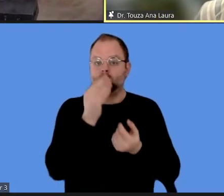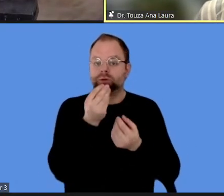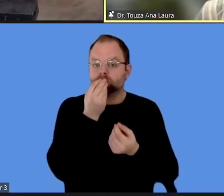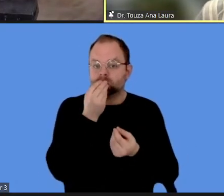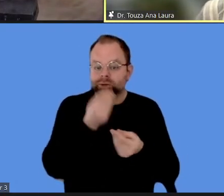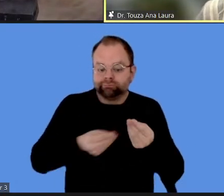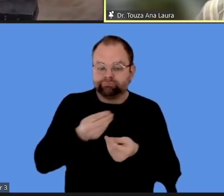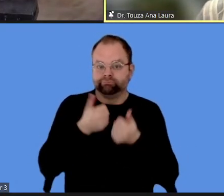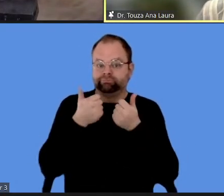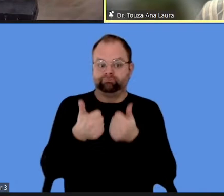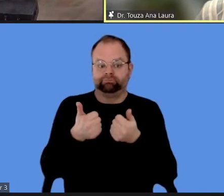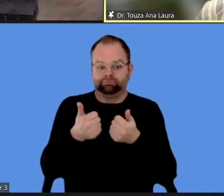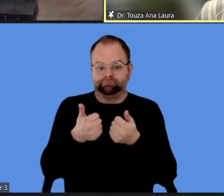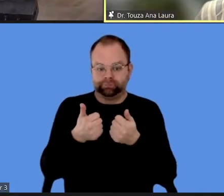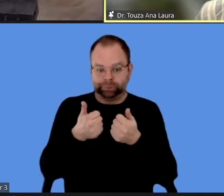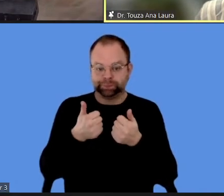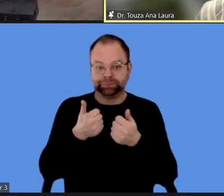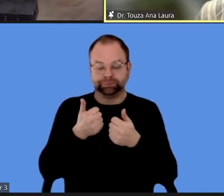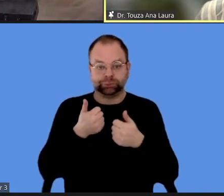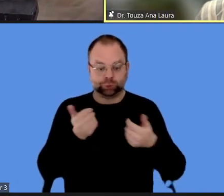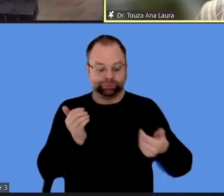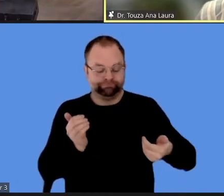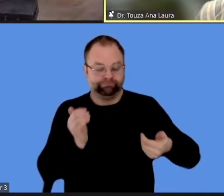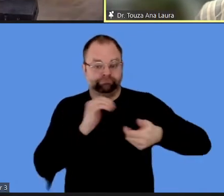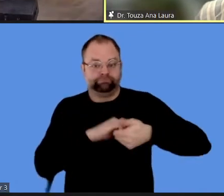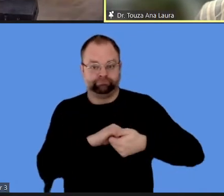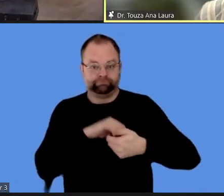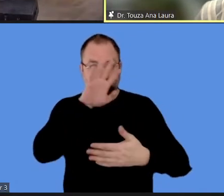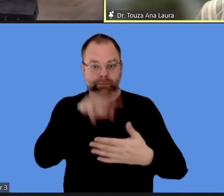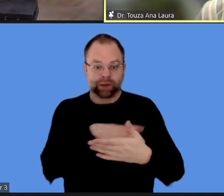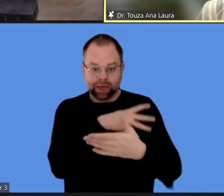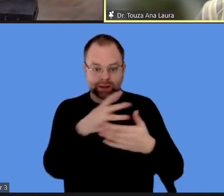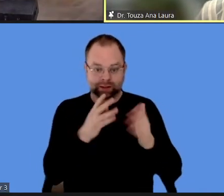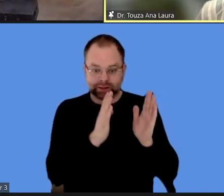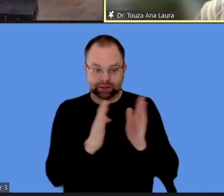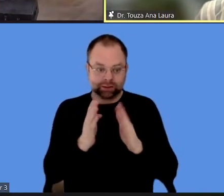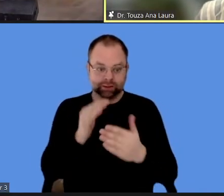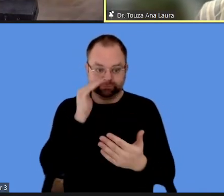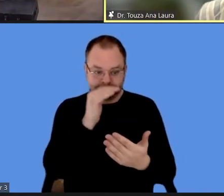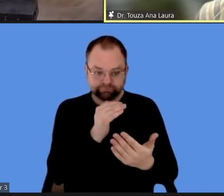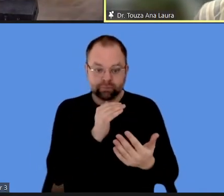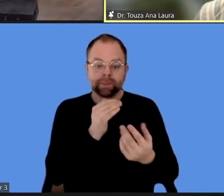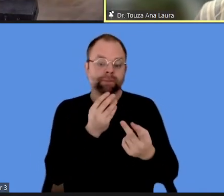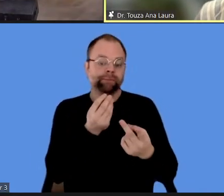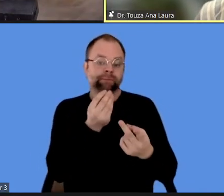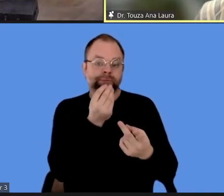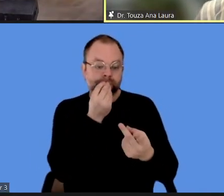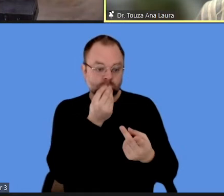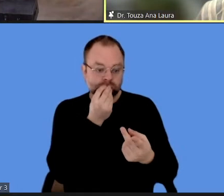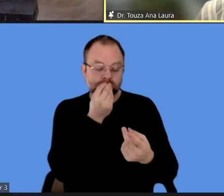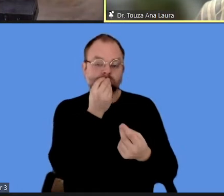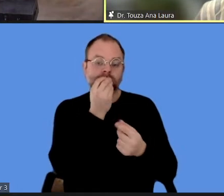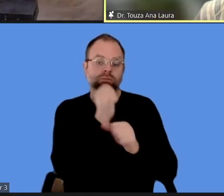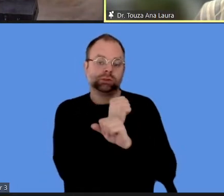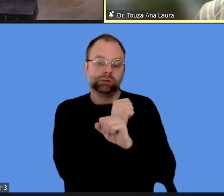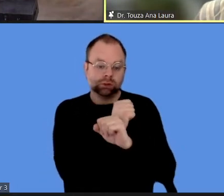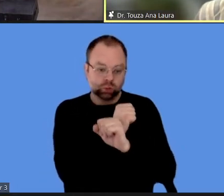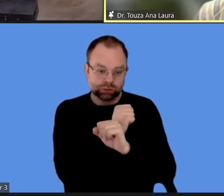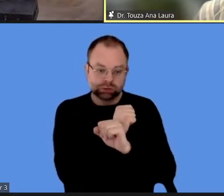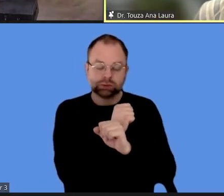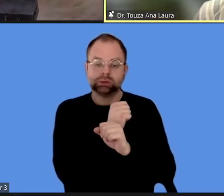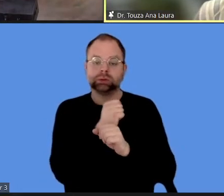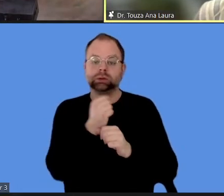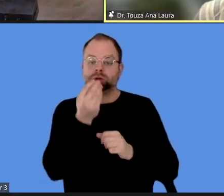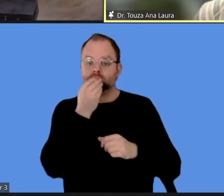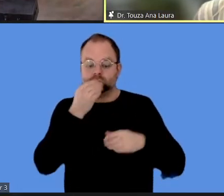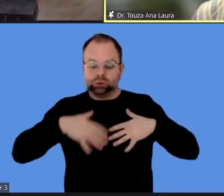scale. And we developed the policies, including the different levels